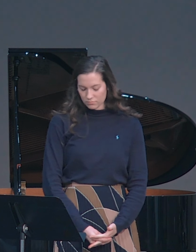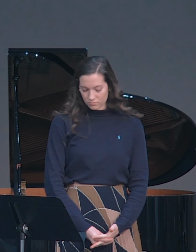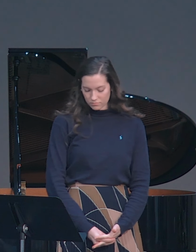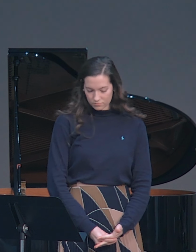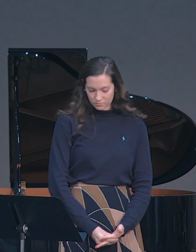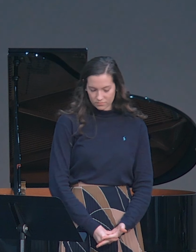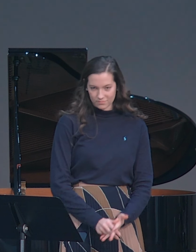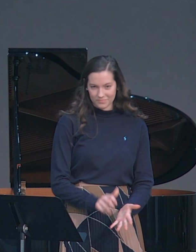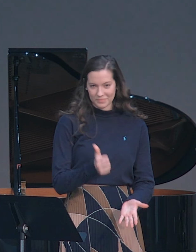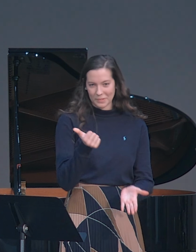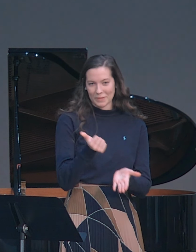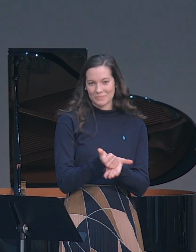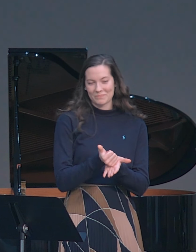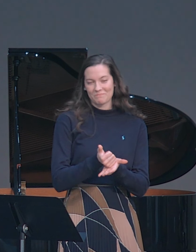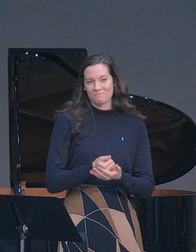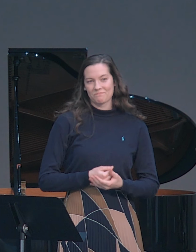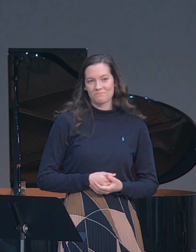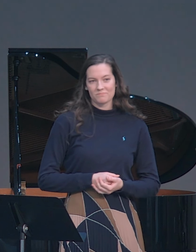Amen.